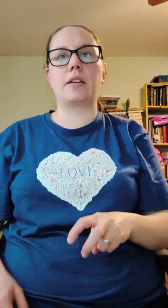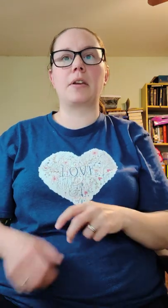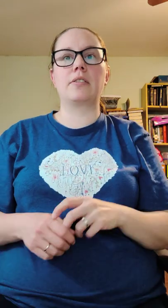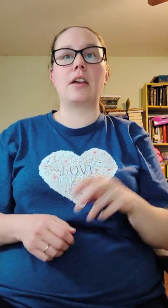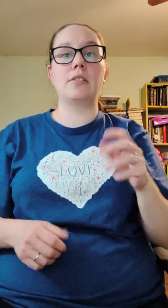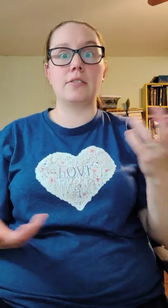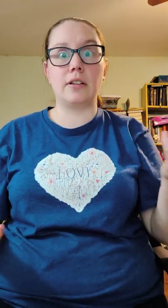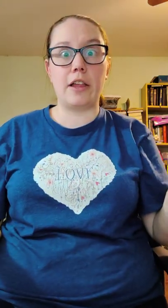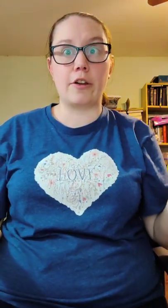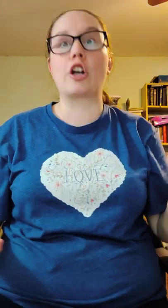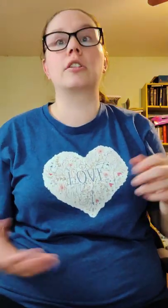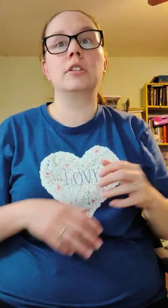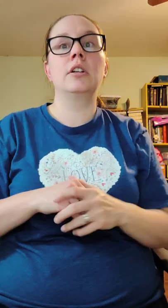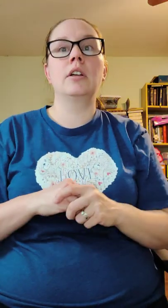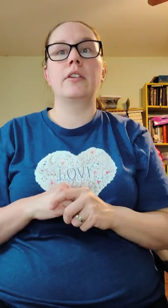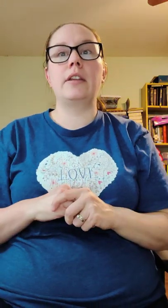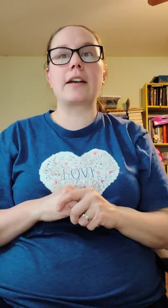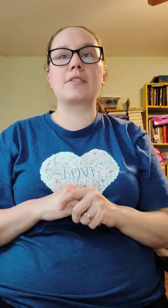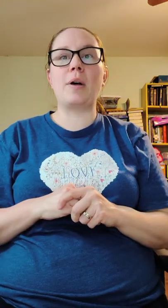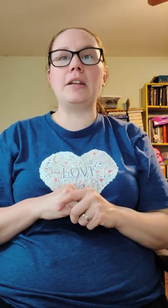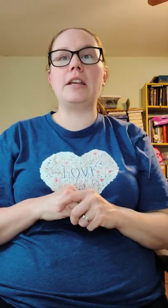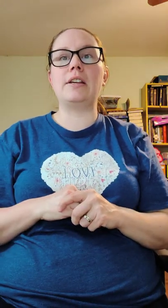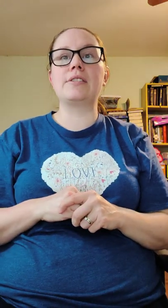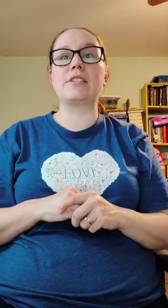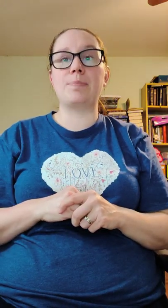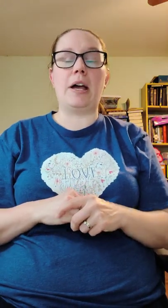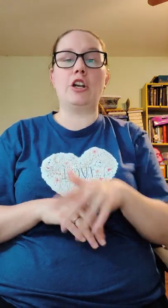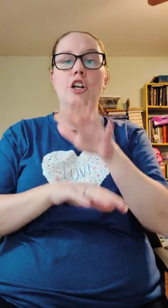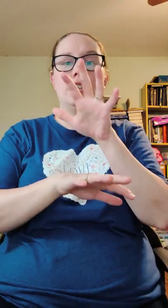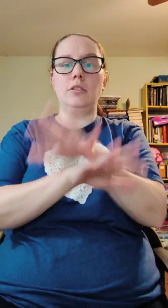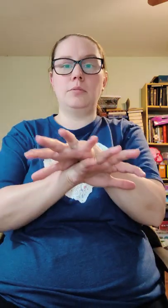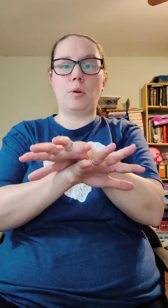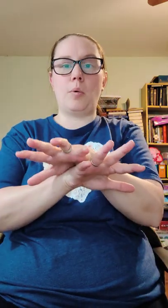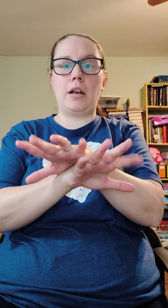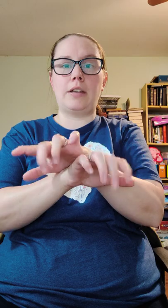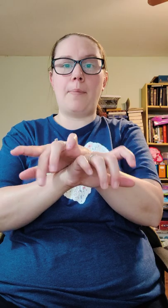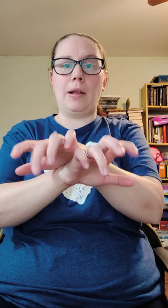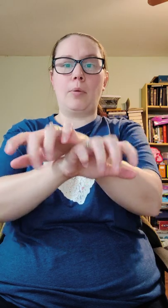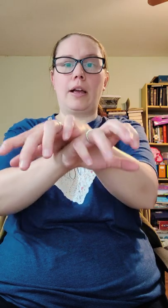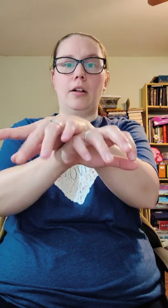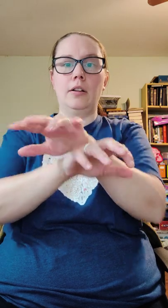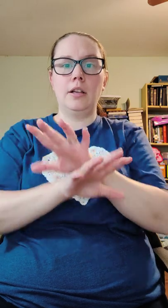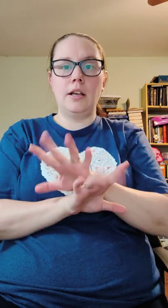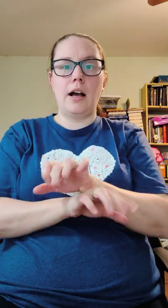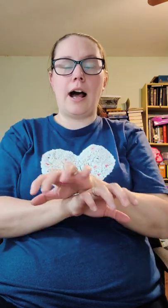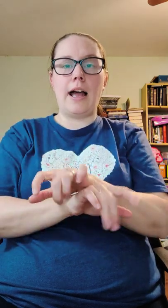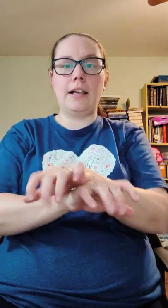Snake. Because they slither. The next one is spider. Put one on top and wiggle. I